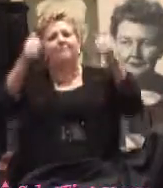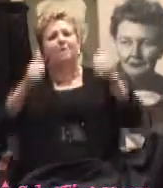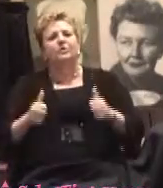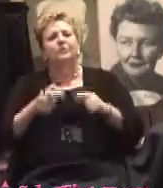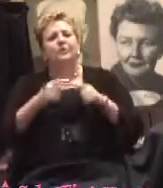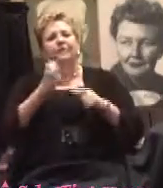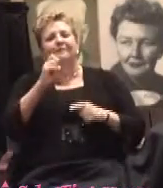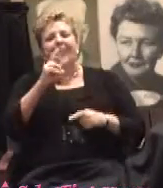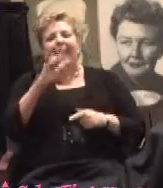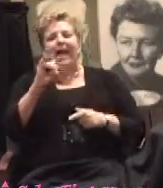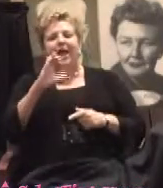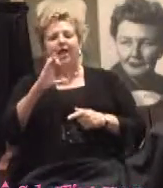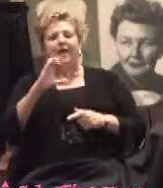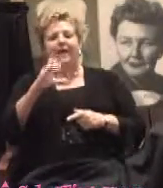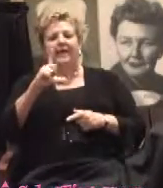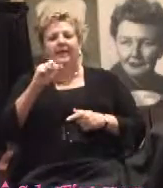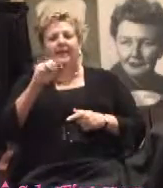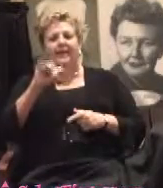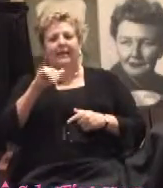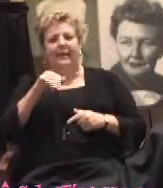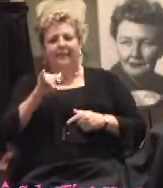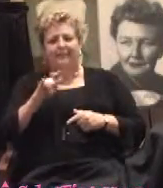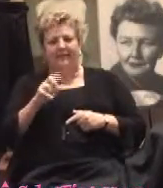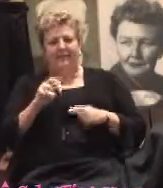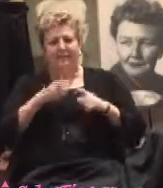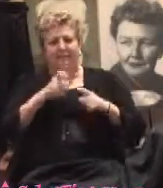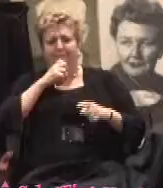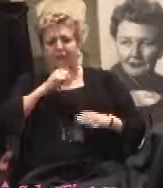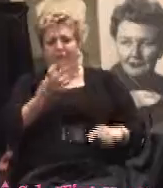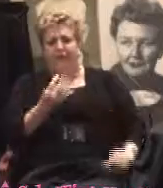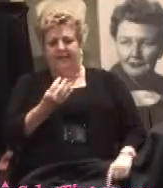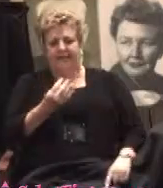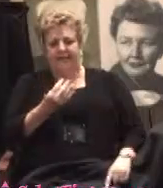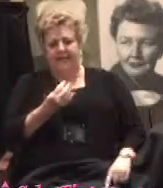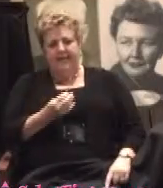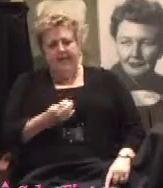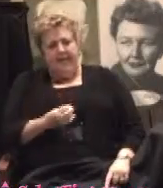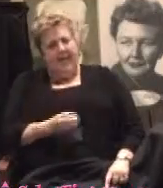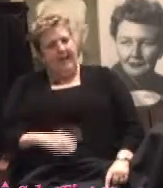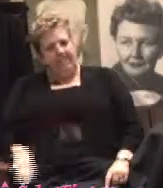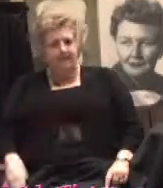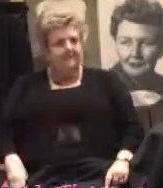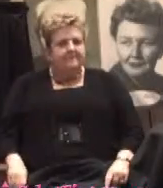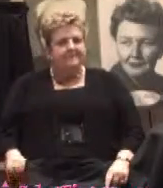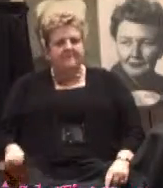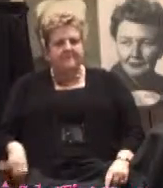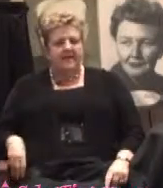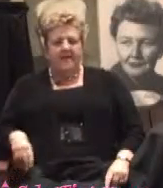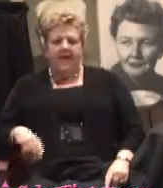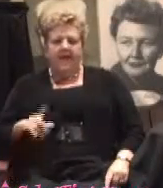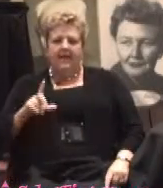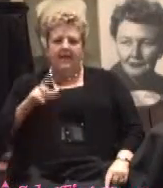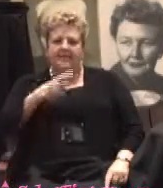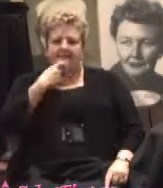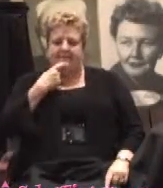the wall. And Eric and I are hashing this out. And I'm like, and after a while, Eric said, maybe he's